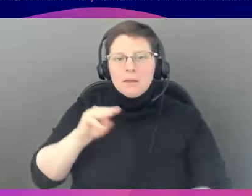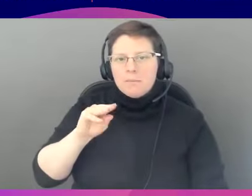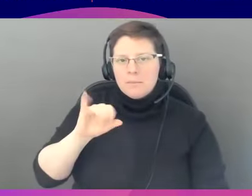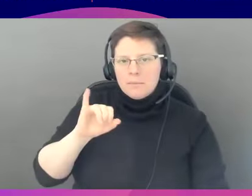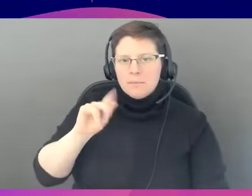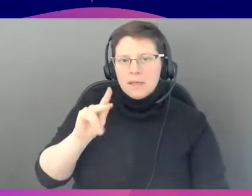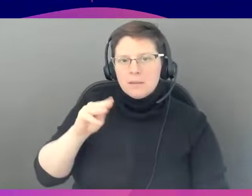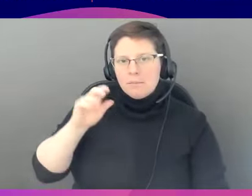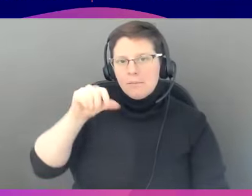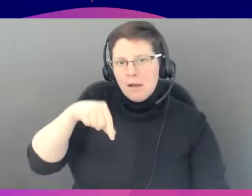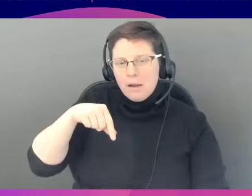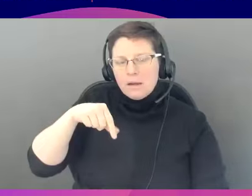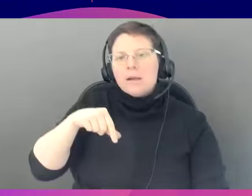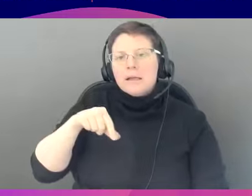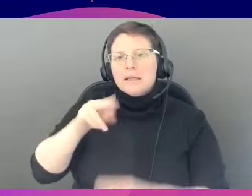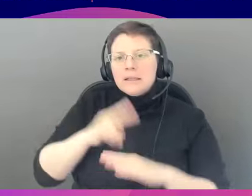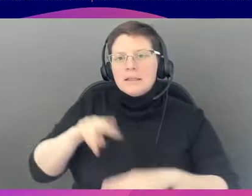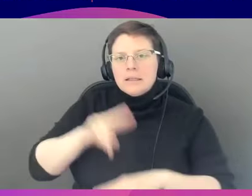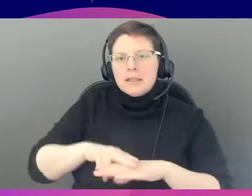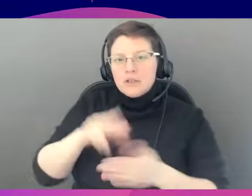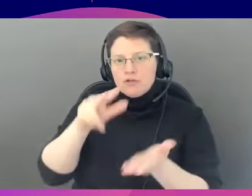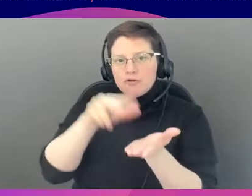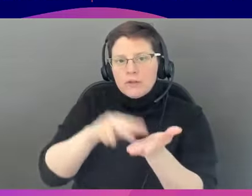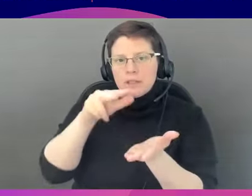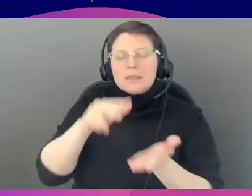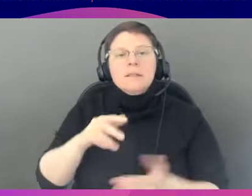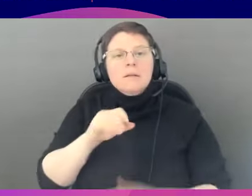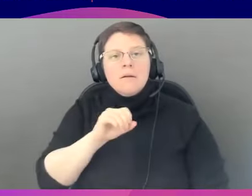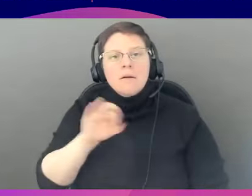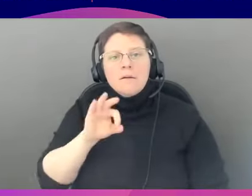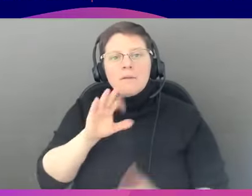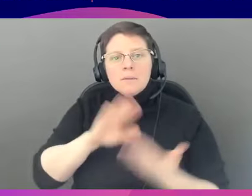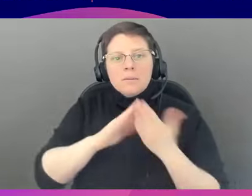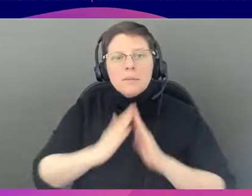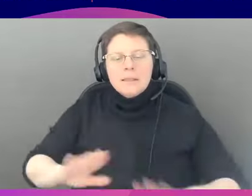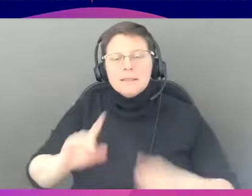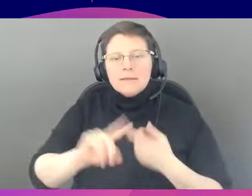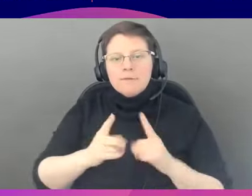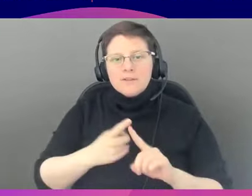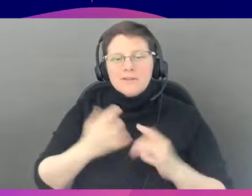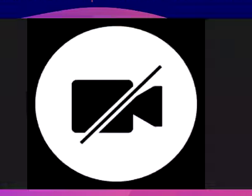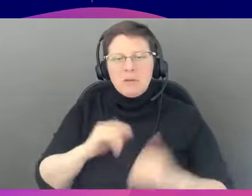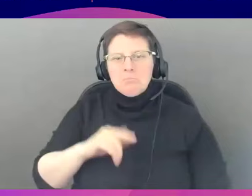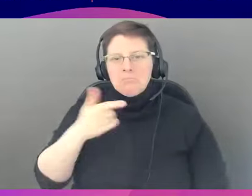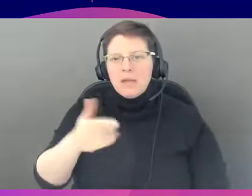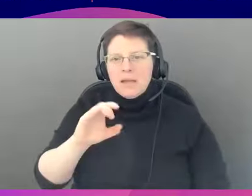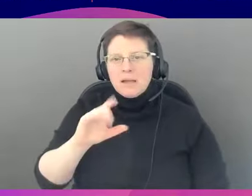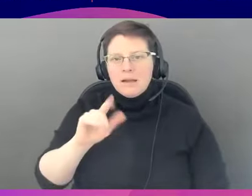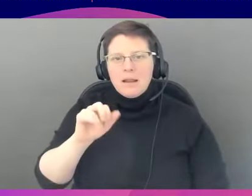Nation. This territory is covered by the treaties of peace and friendship. And with that, I will pass it back to Claire.